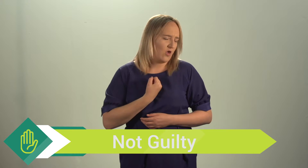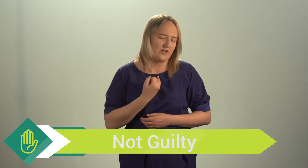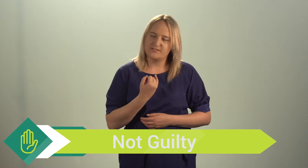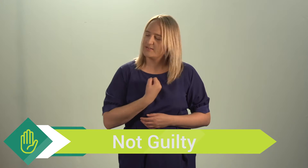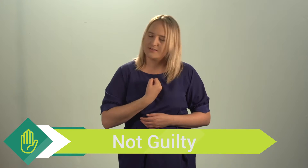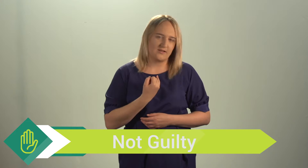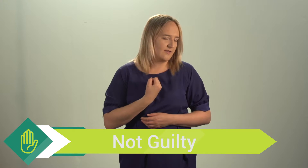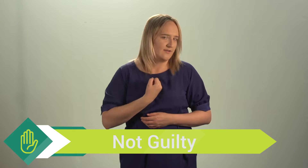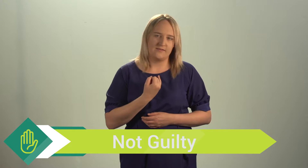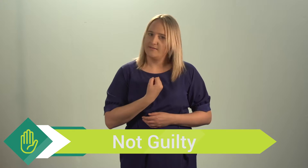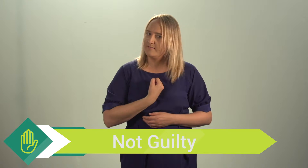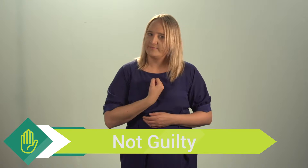Not guilty.